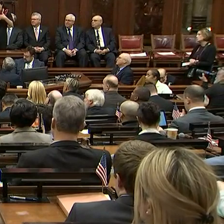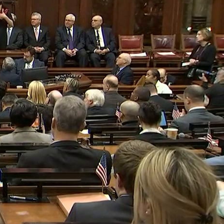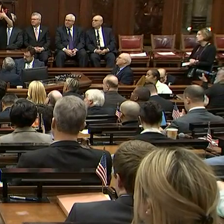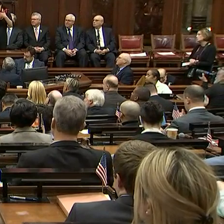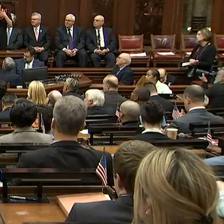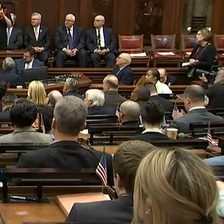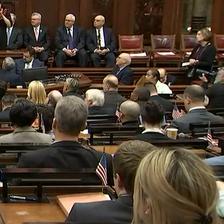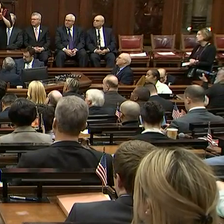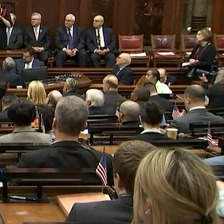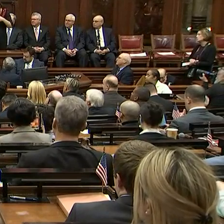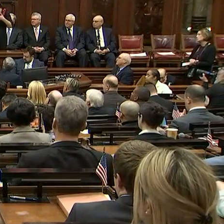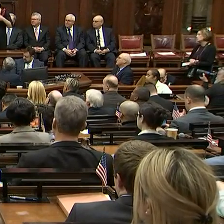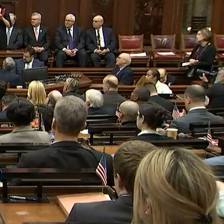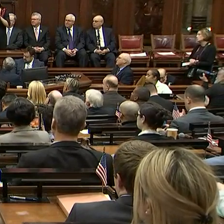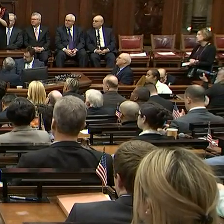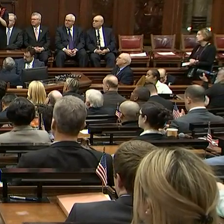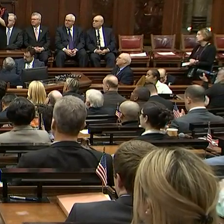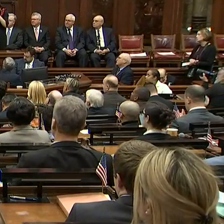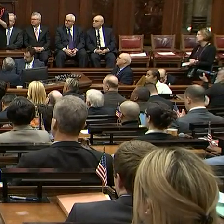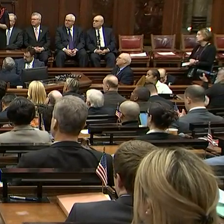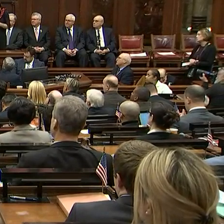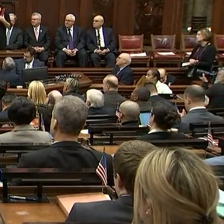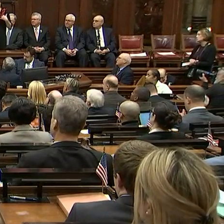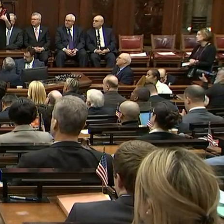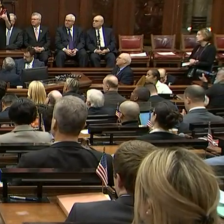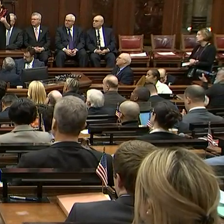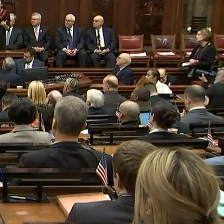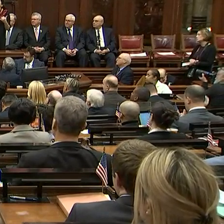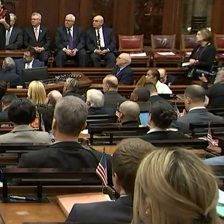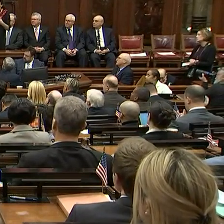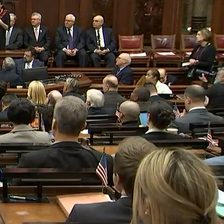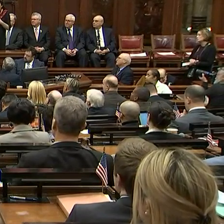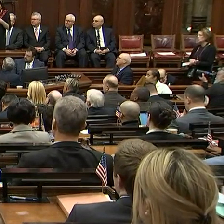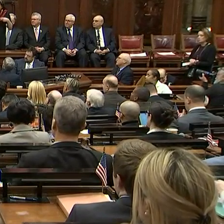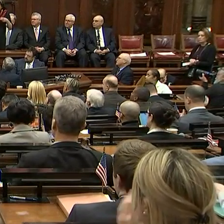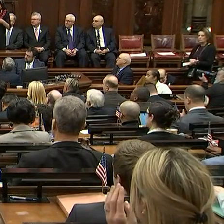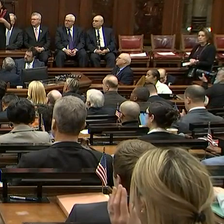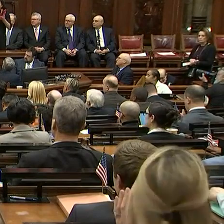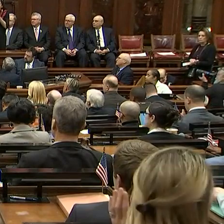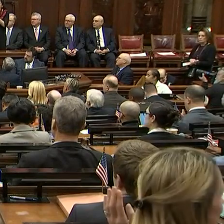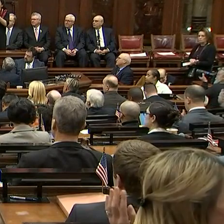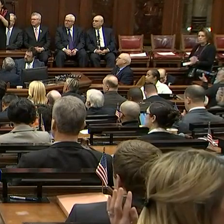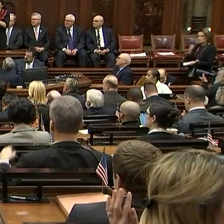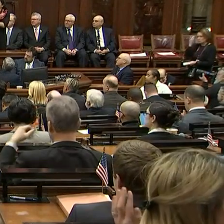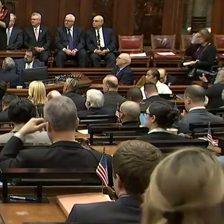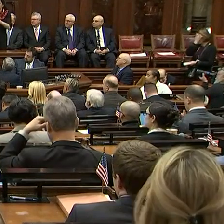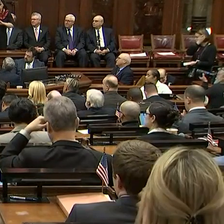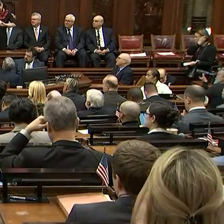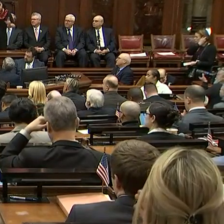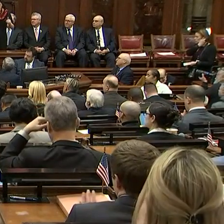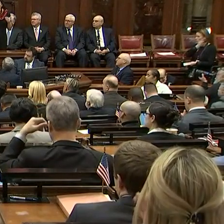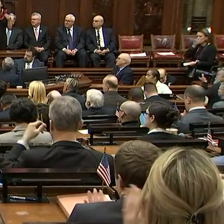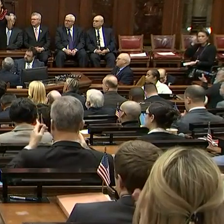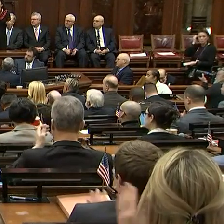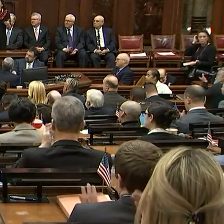different departments we got. Now you visit one site, you get registered, and you are ready to go.